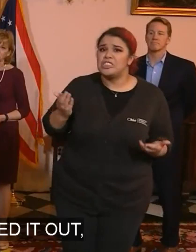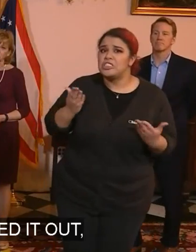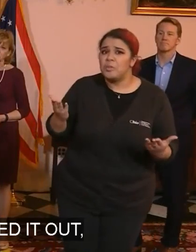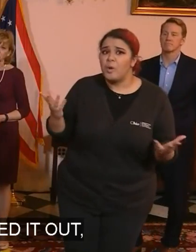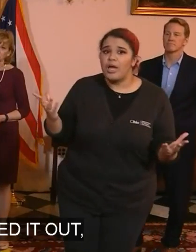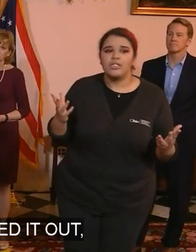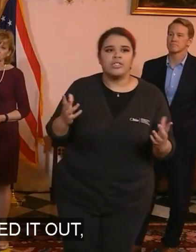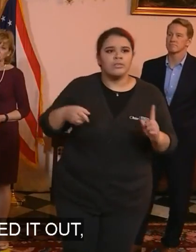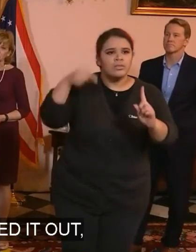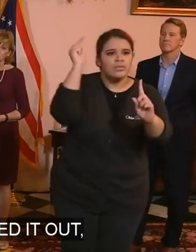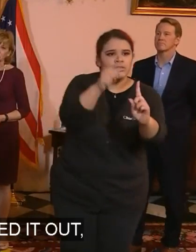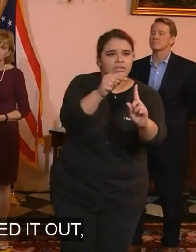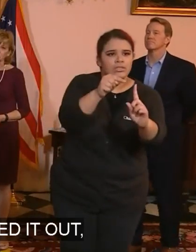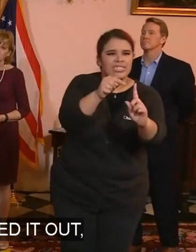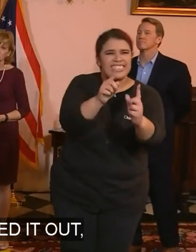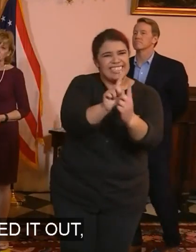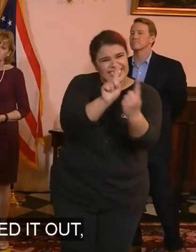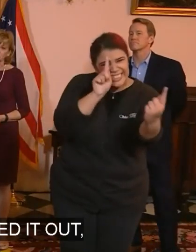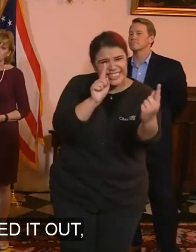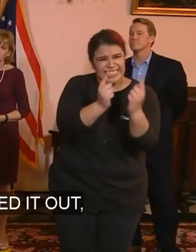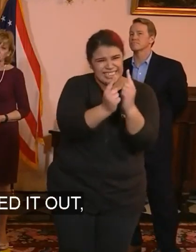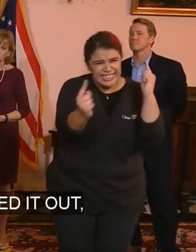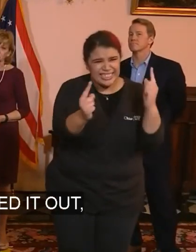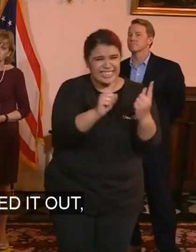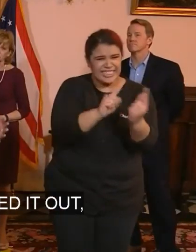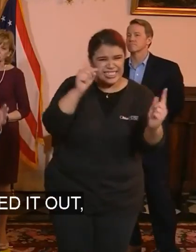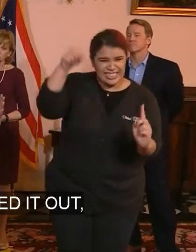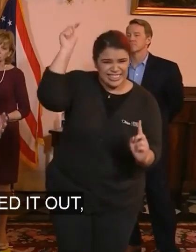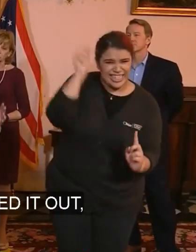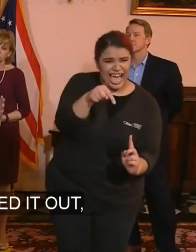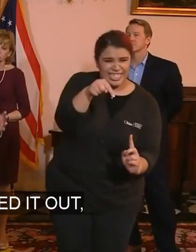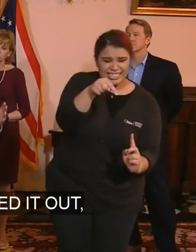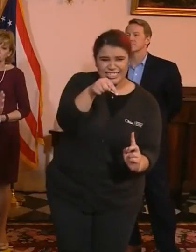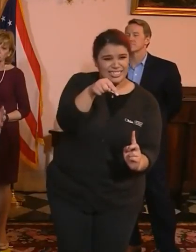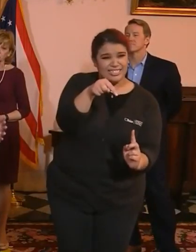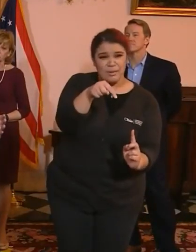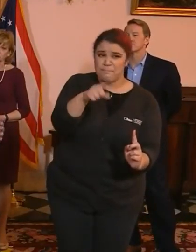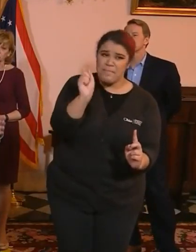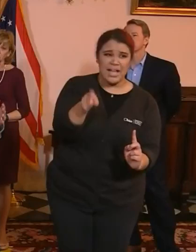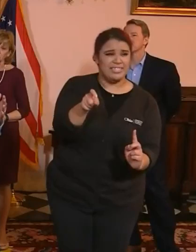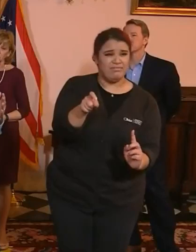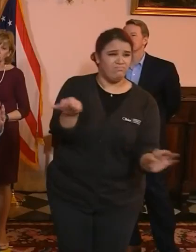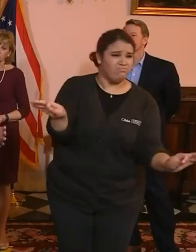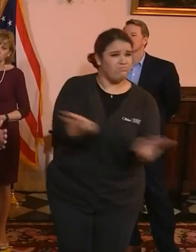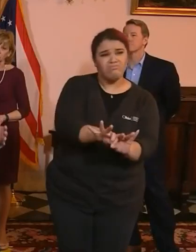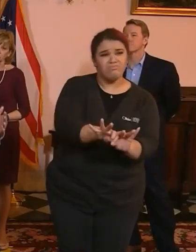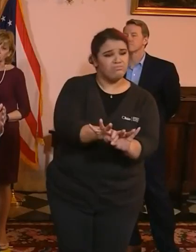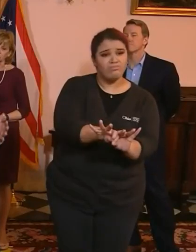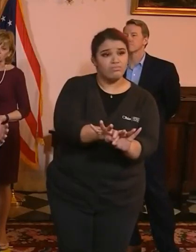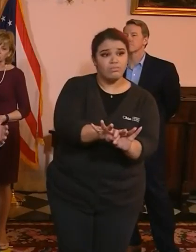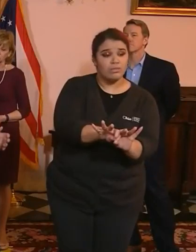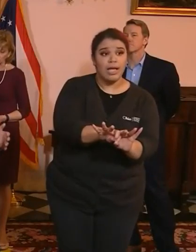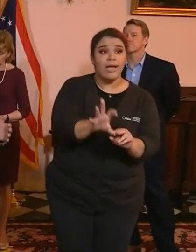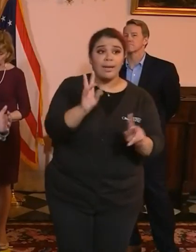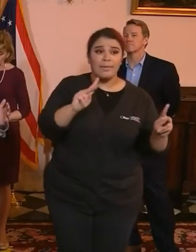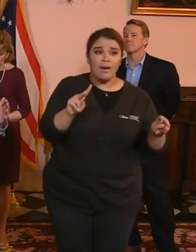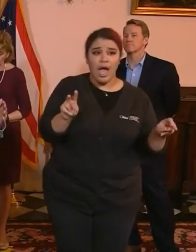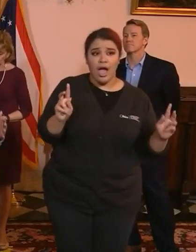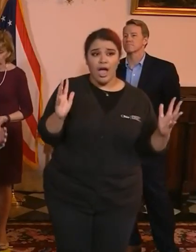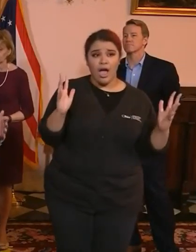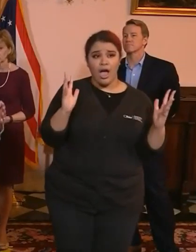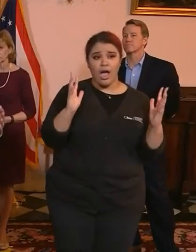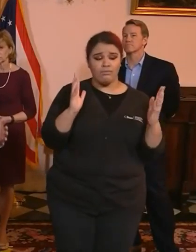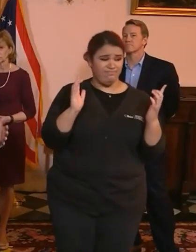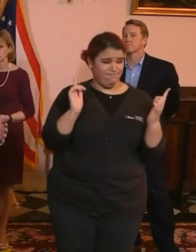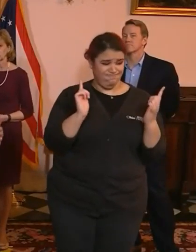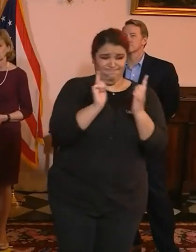is the word. It's space. It's space. It's space. There has to be that, and people cannot be required to work